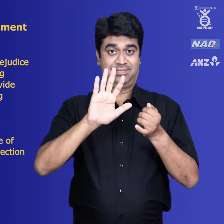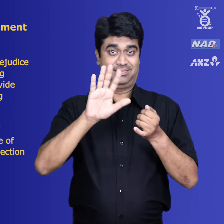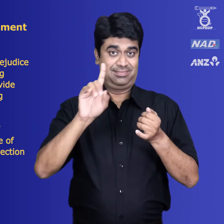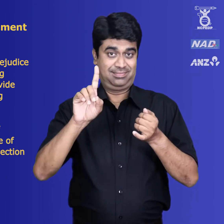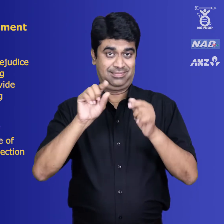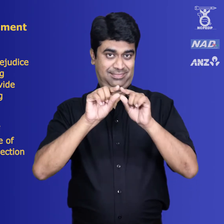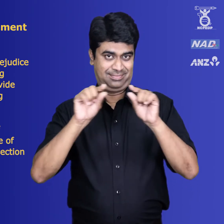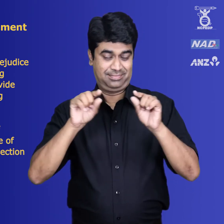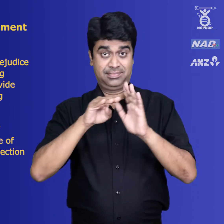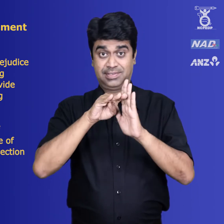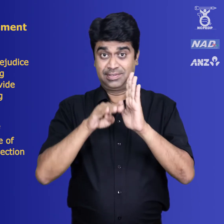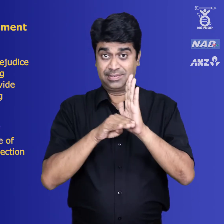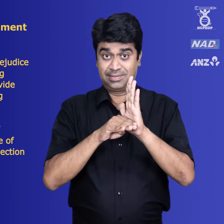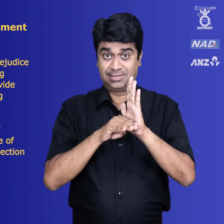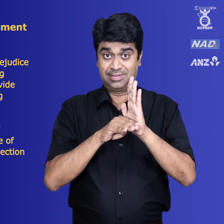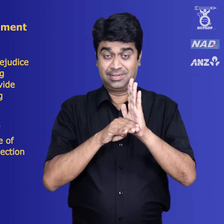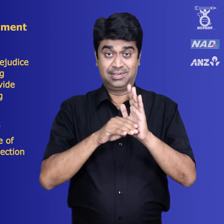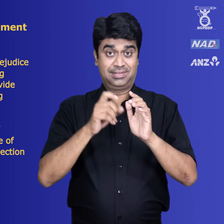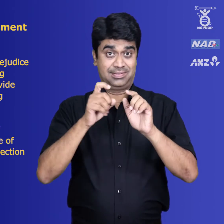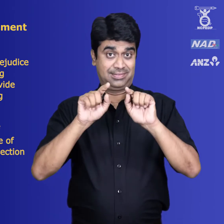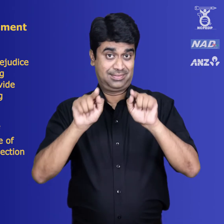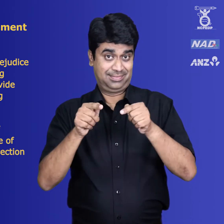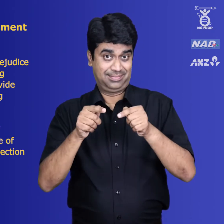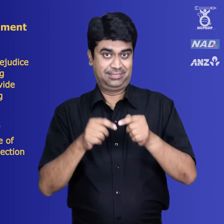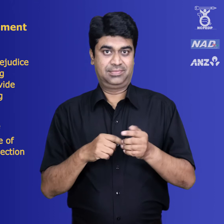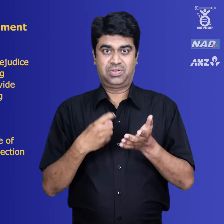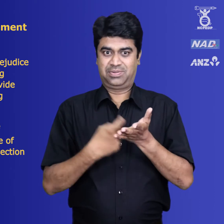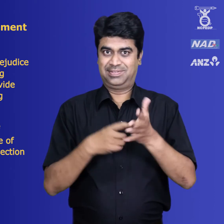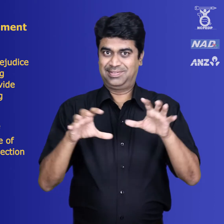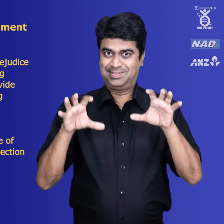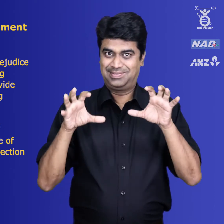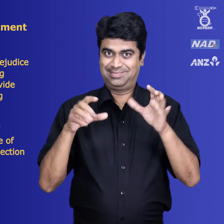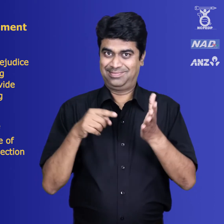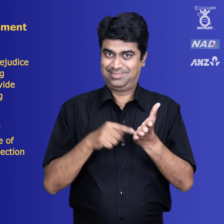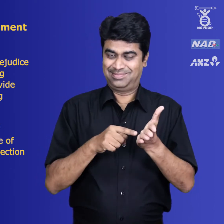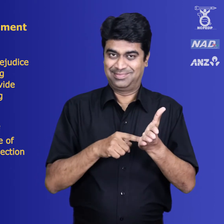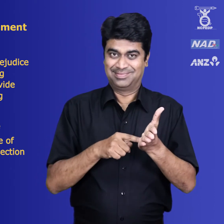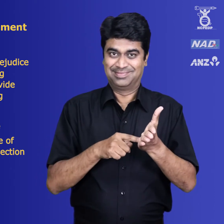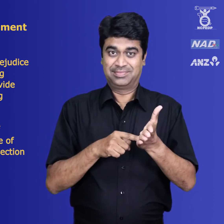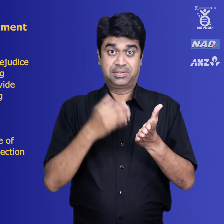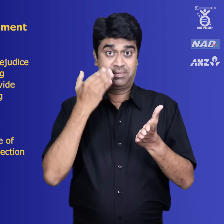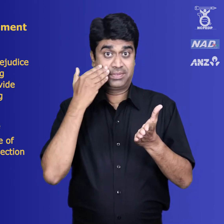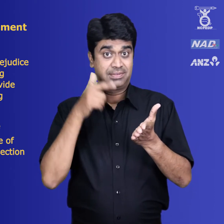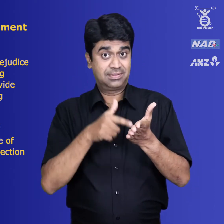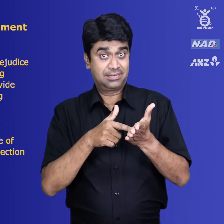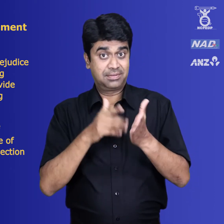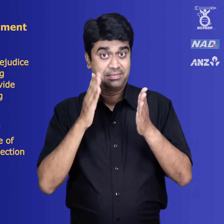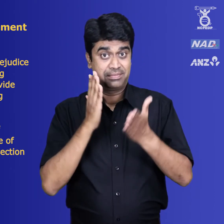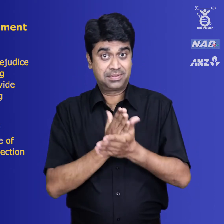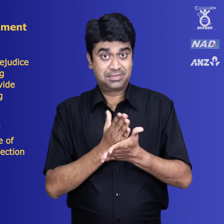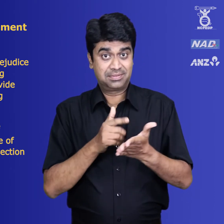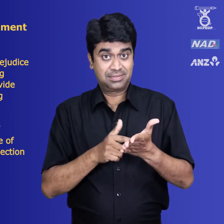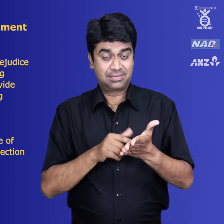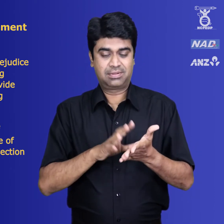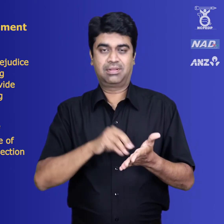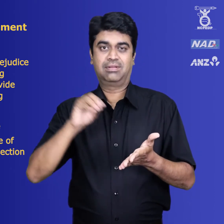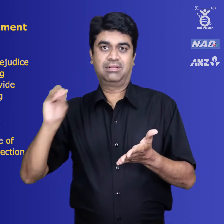The period of disposal of application for certificate of registration under subsection 7